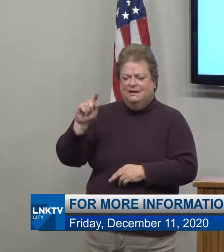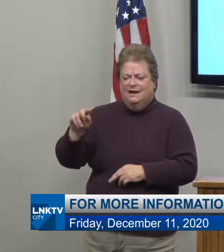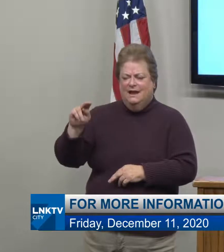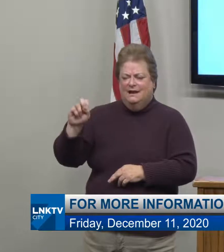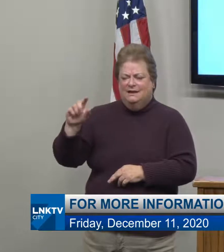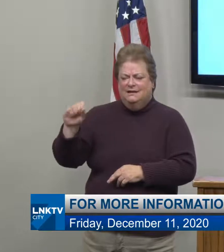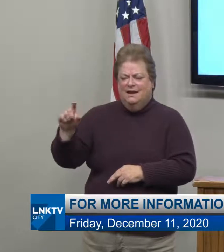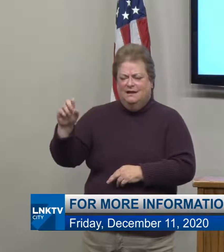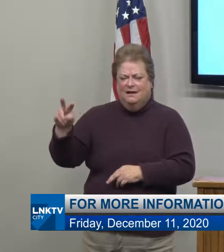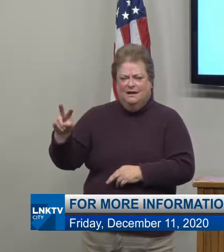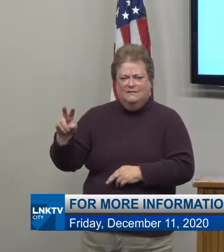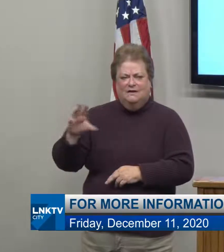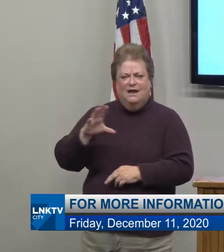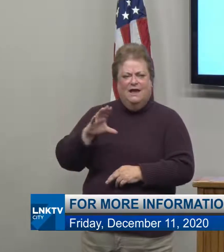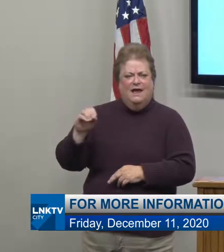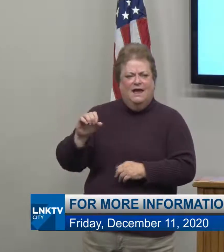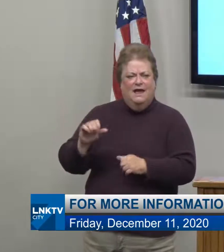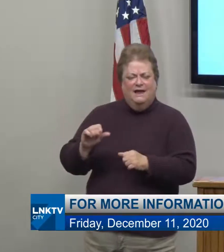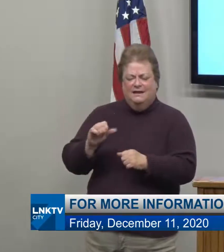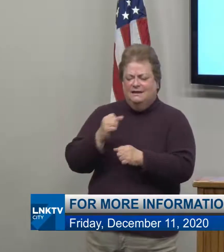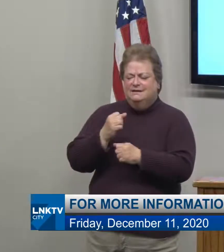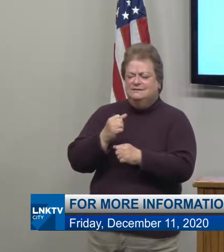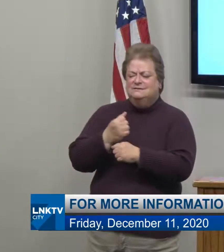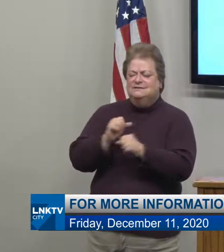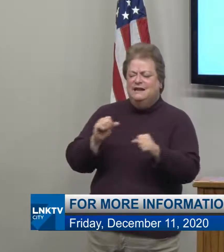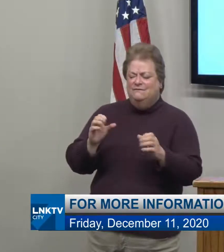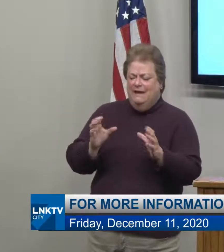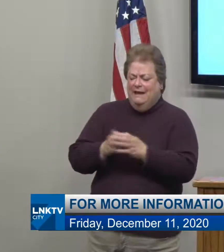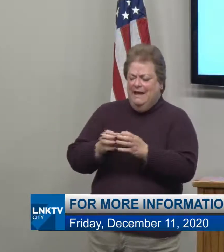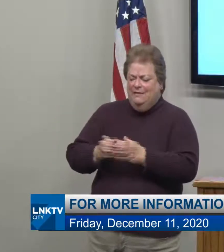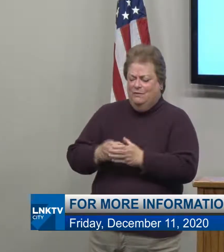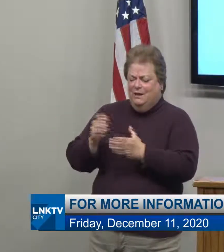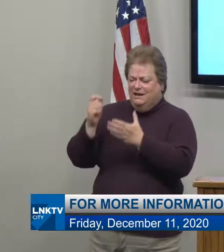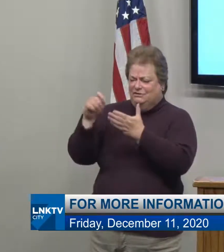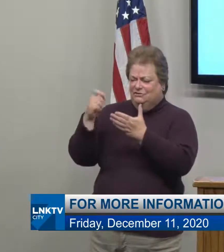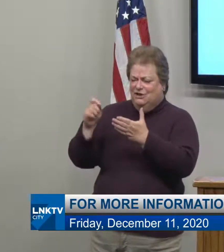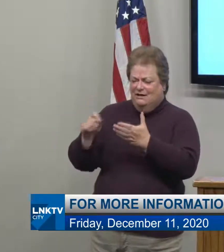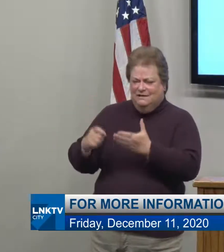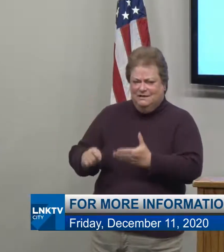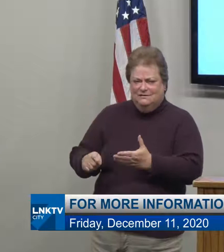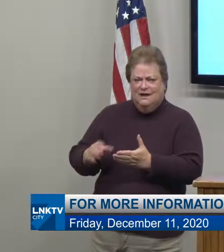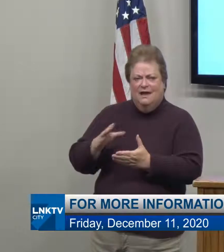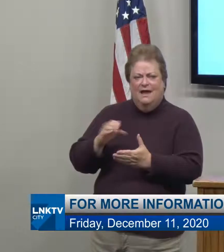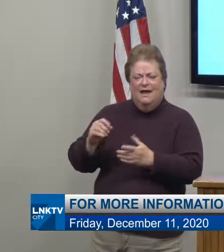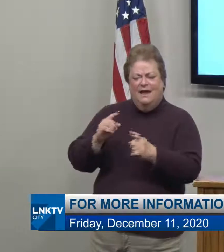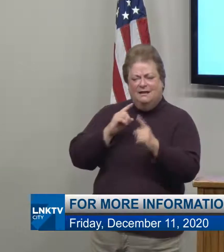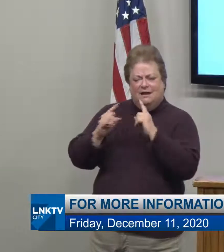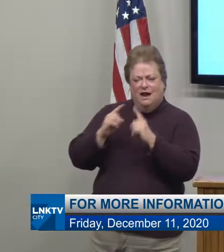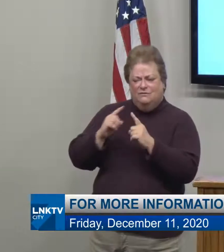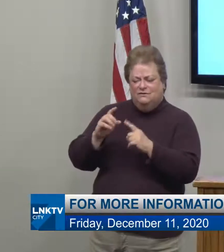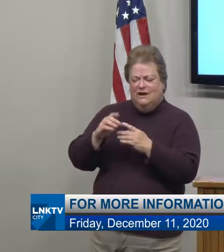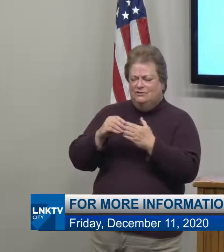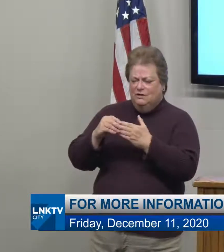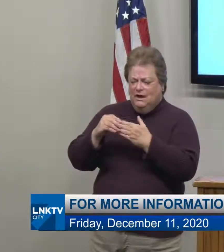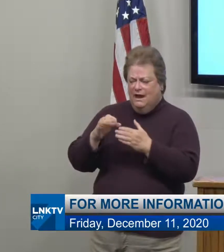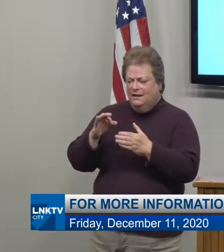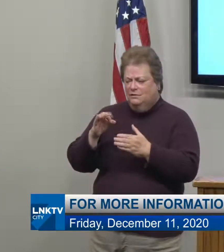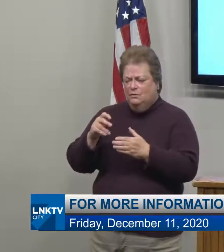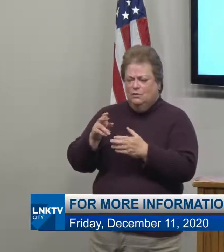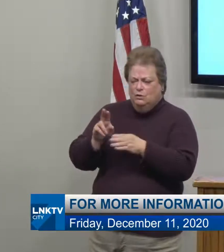covid19.lincoln.ne.gov, including a safe gatherings checklist and a conversation guide to use when you're making decisions about holiday